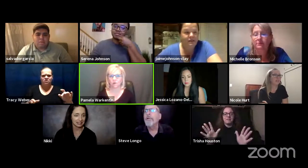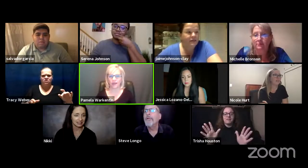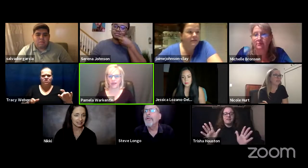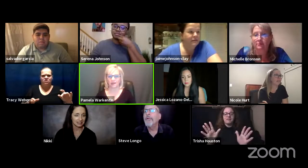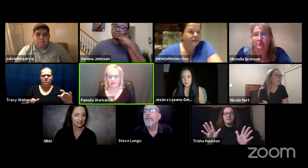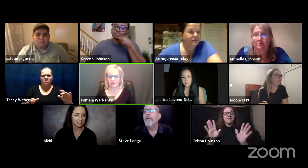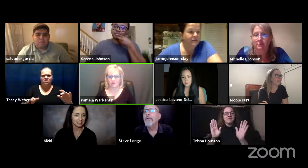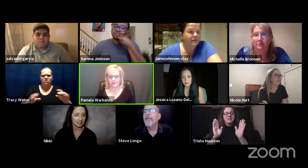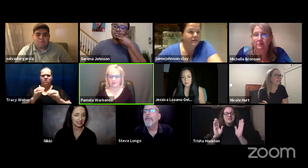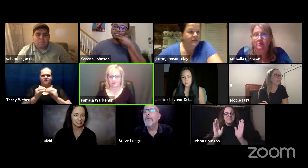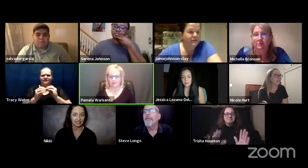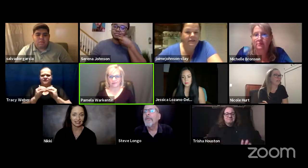Okay.